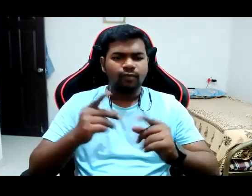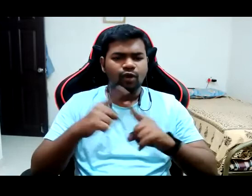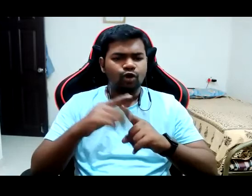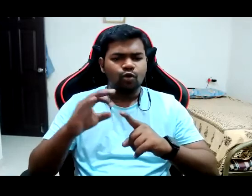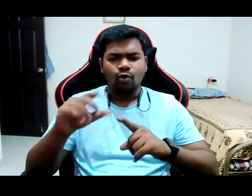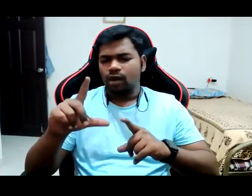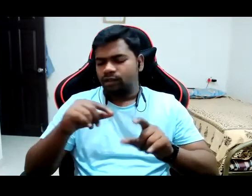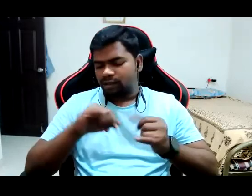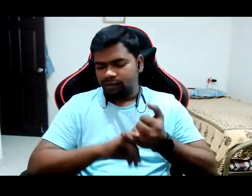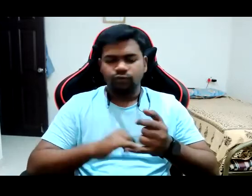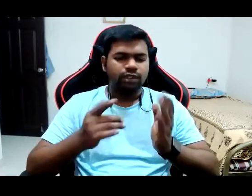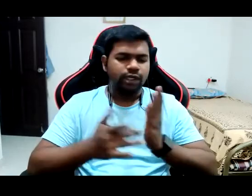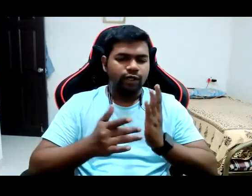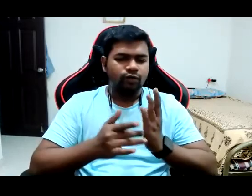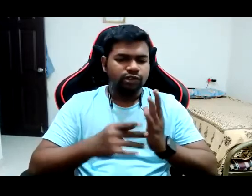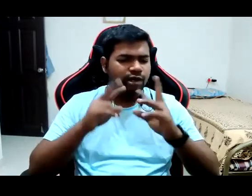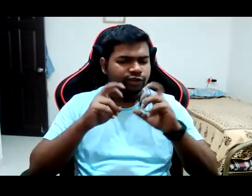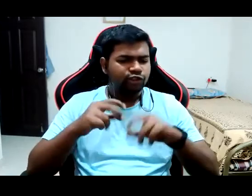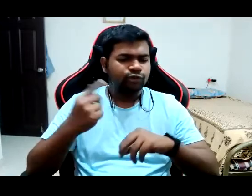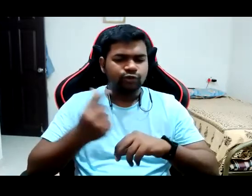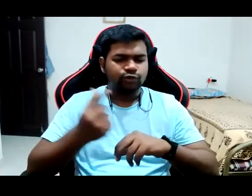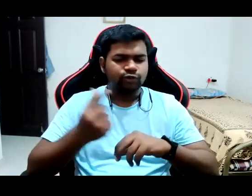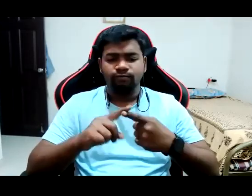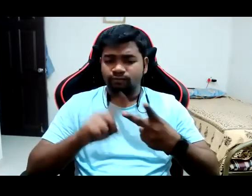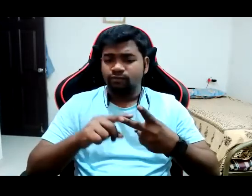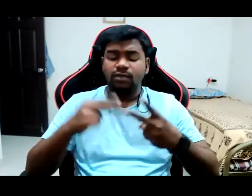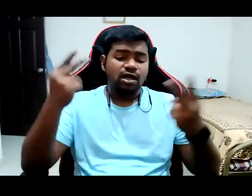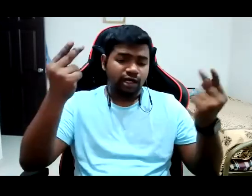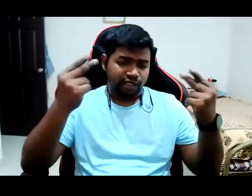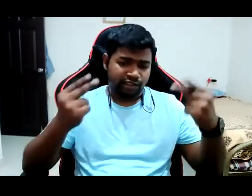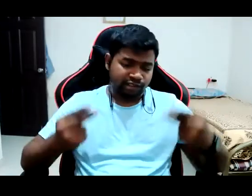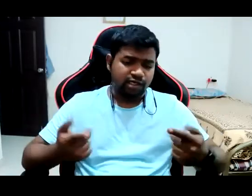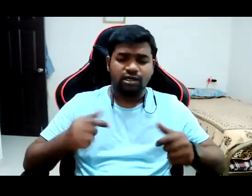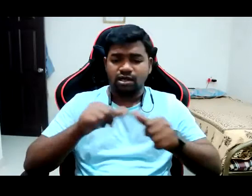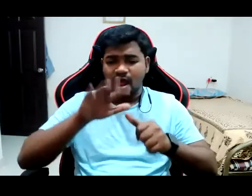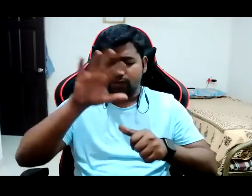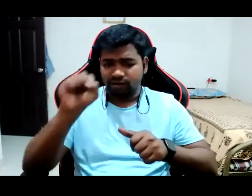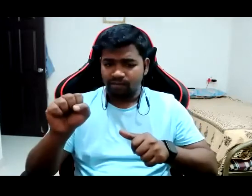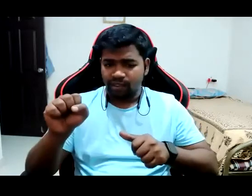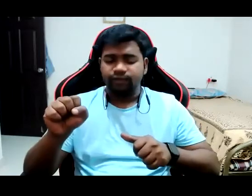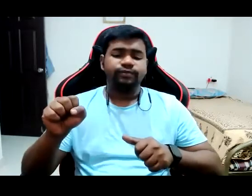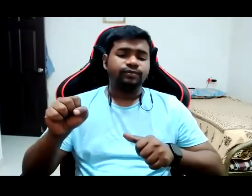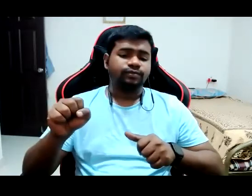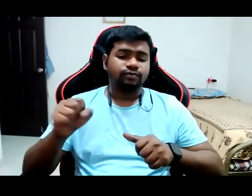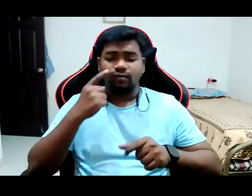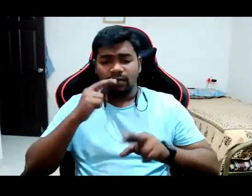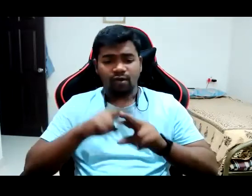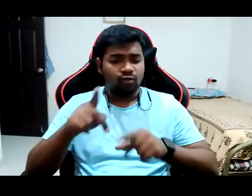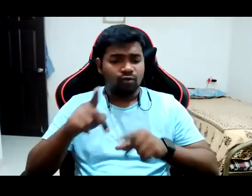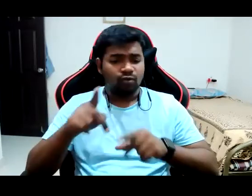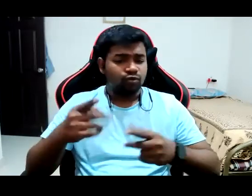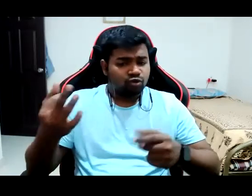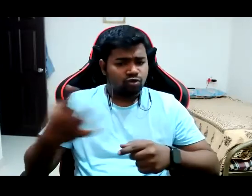and research did you use? Design and accessibility is obviously it has to be accessible. So if you are new to accessibility,